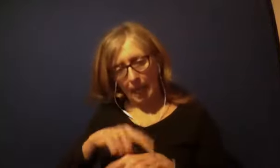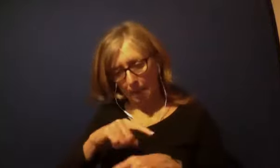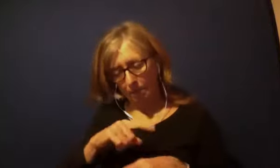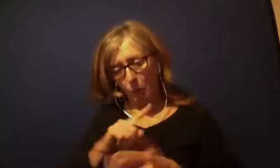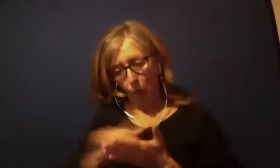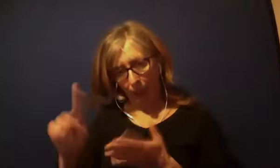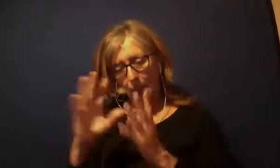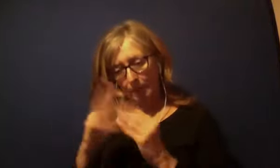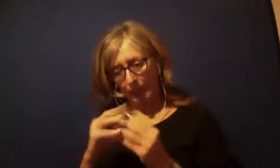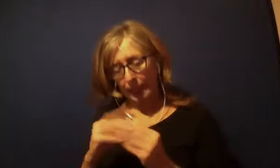just down the road from where I live,